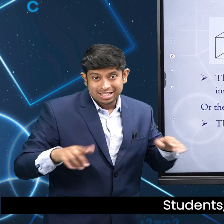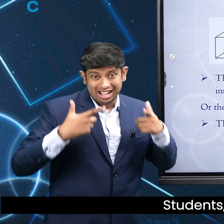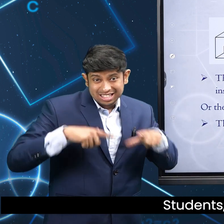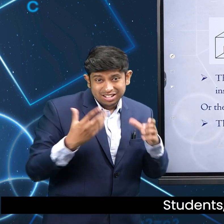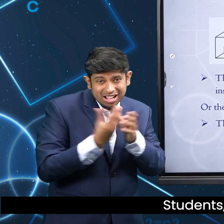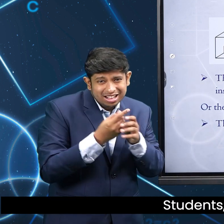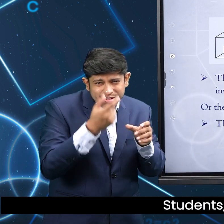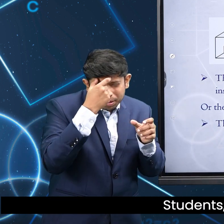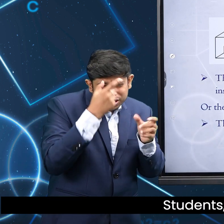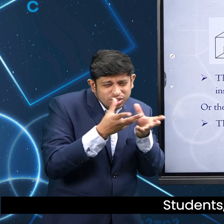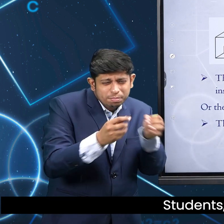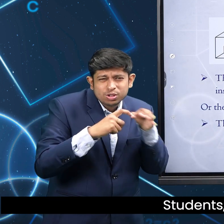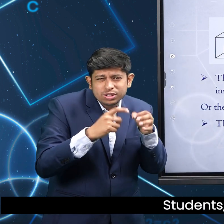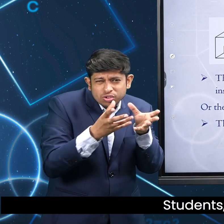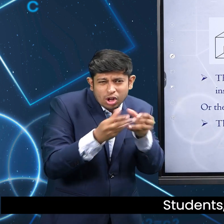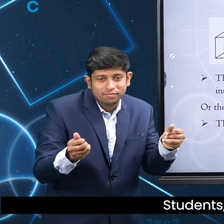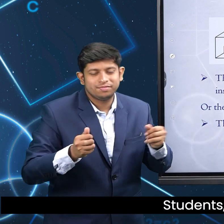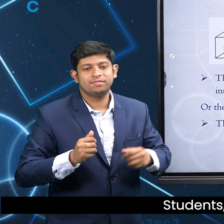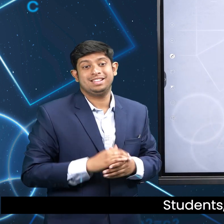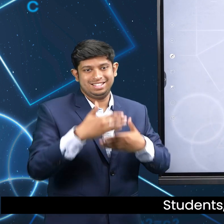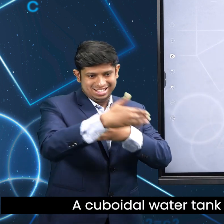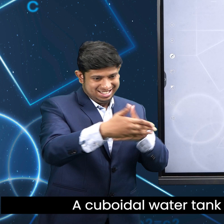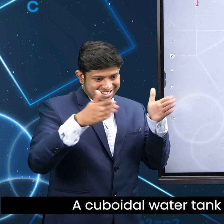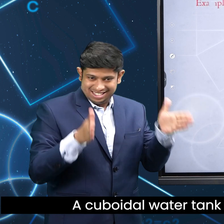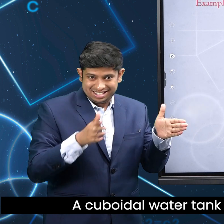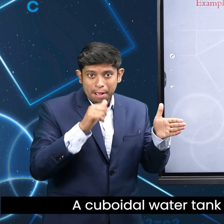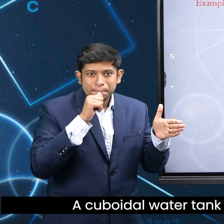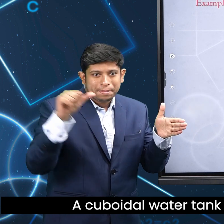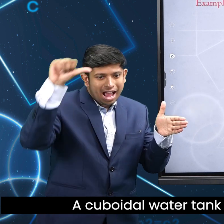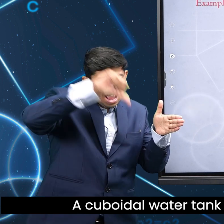Students, let us solve a problem. A cuboidal water tank